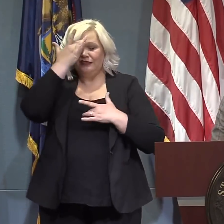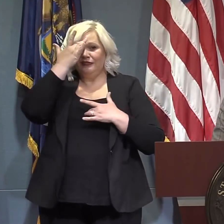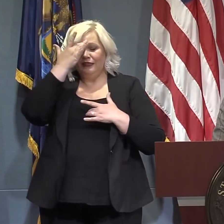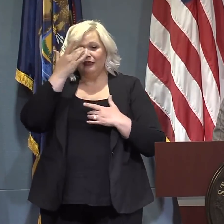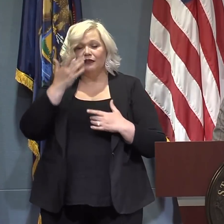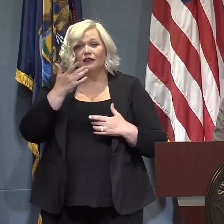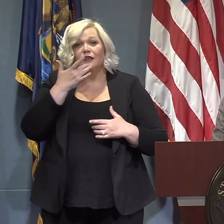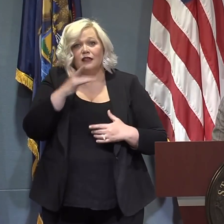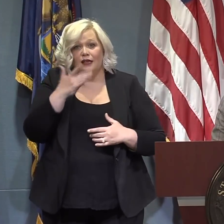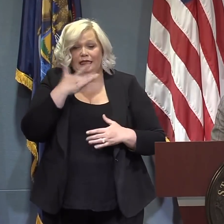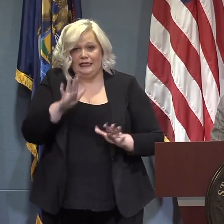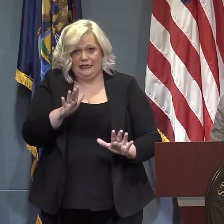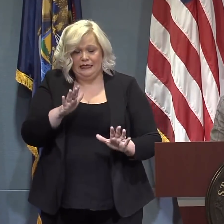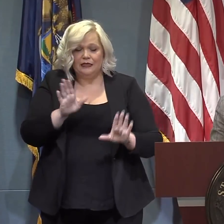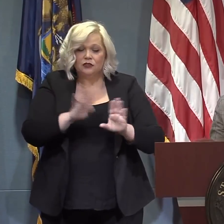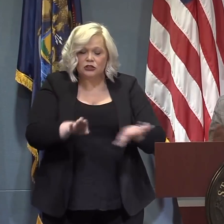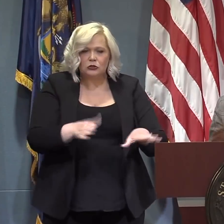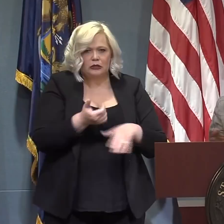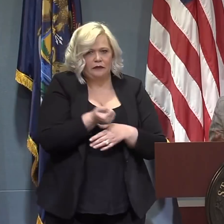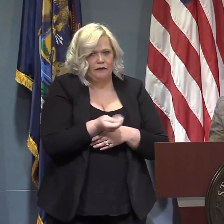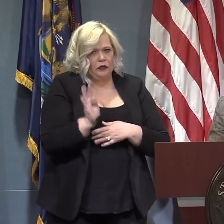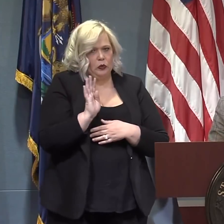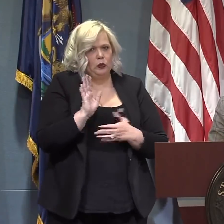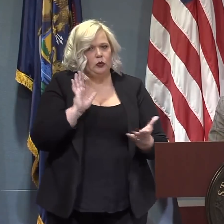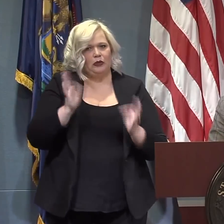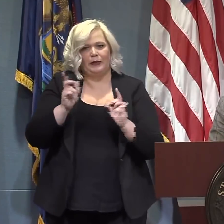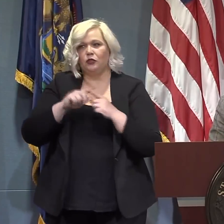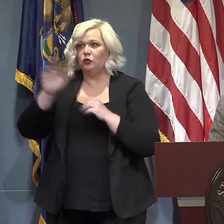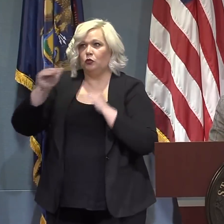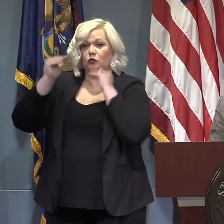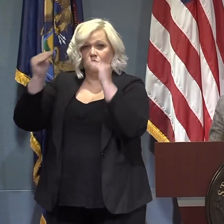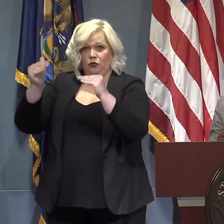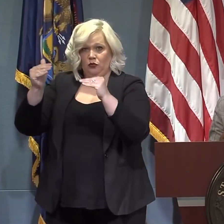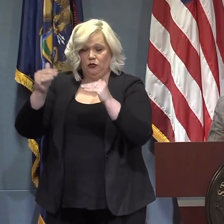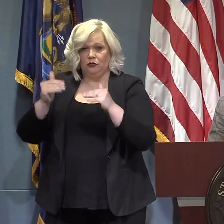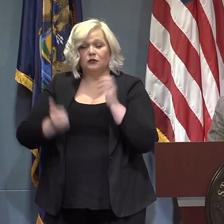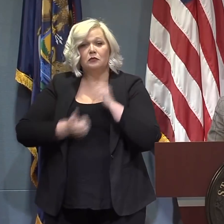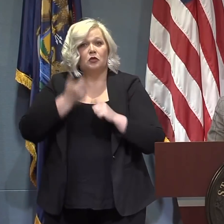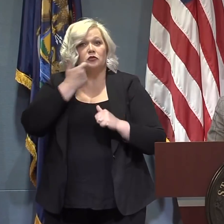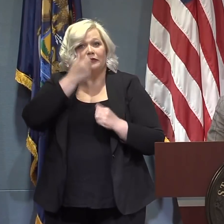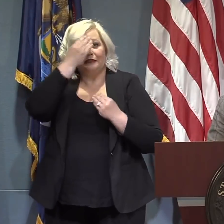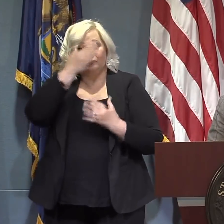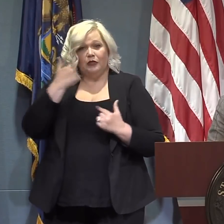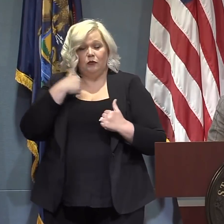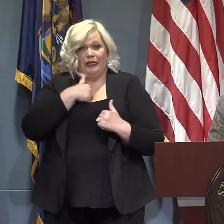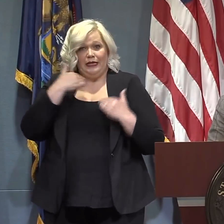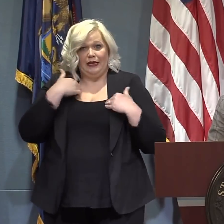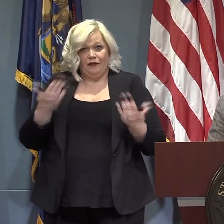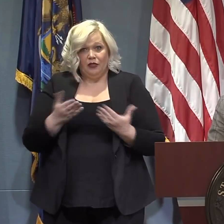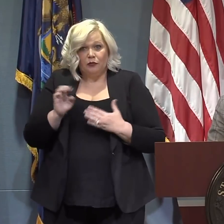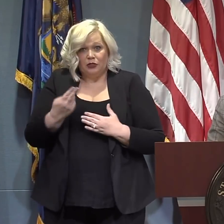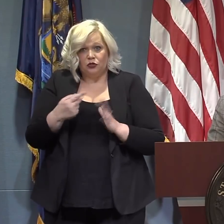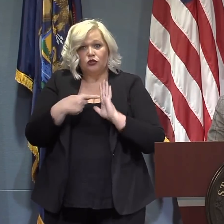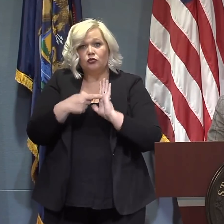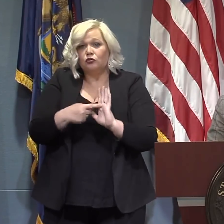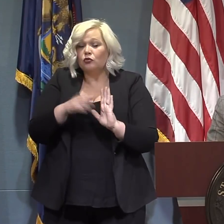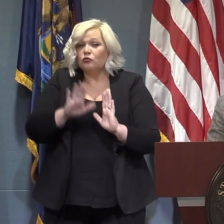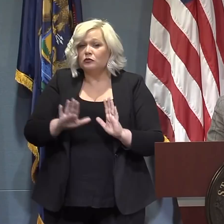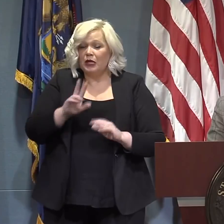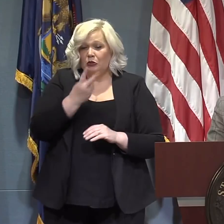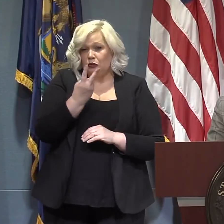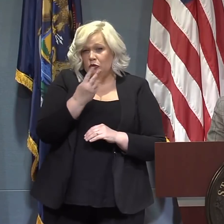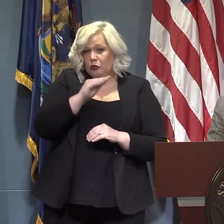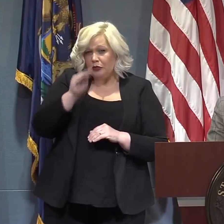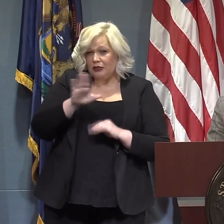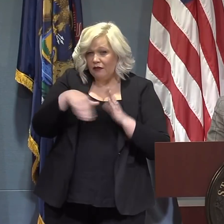of cases of COVID-19 among children when you compare to adults. The most recent data we have here in Michigan shows that only about